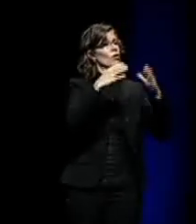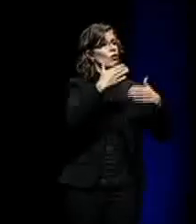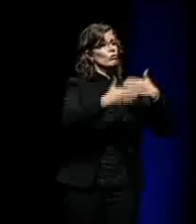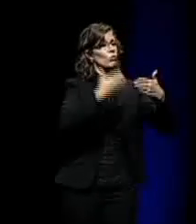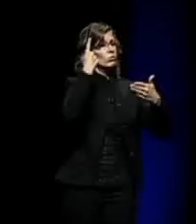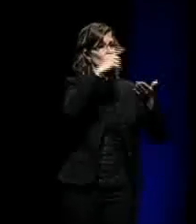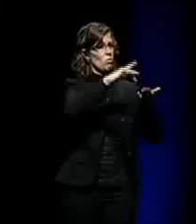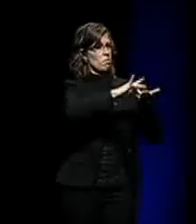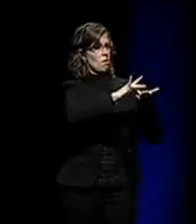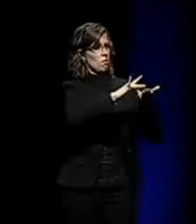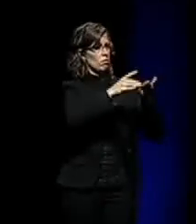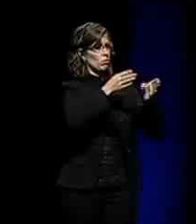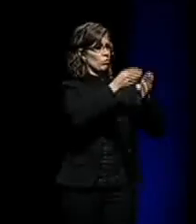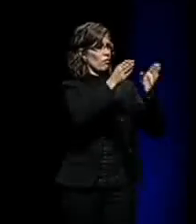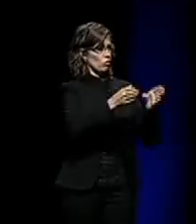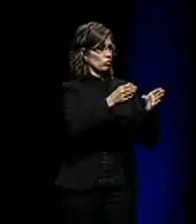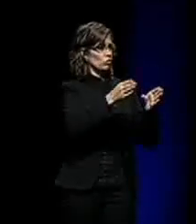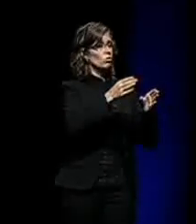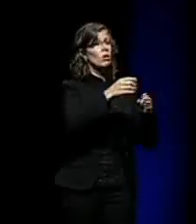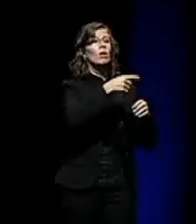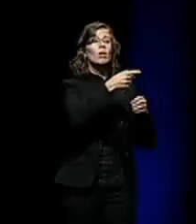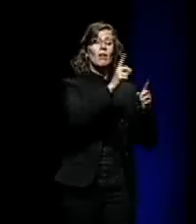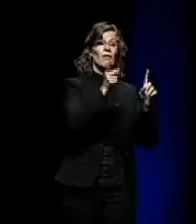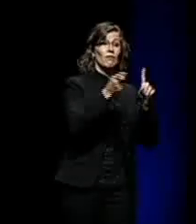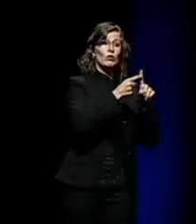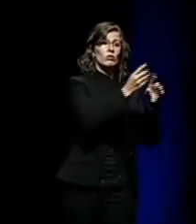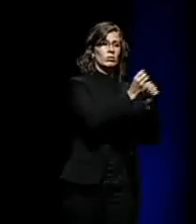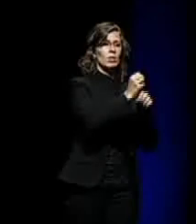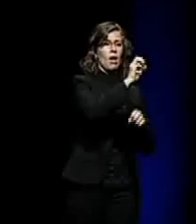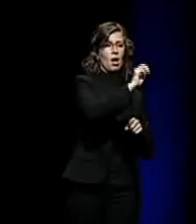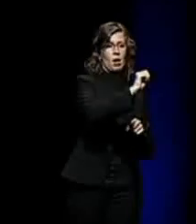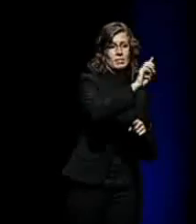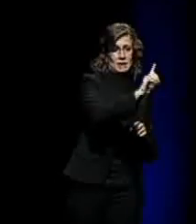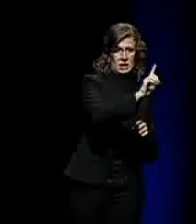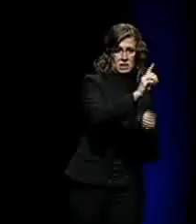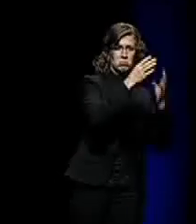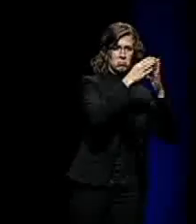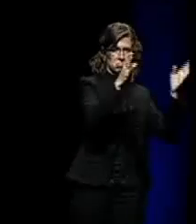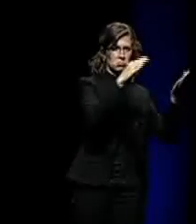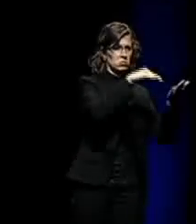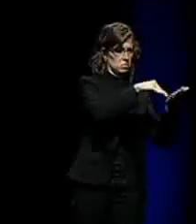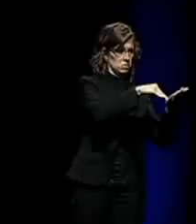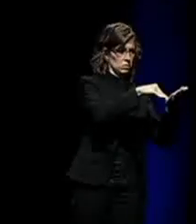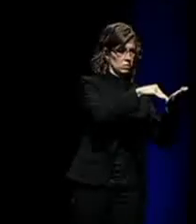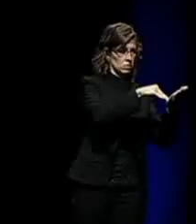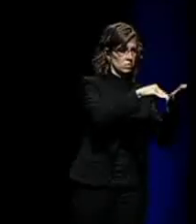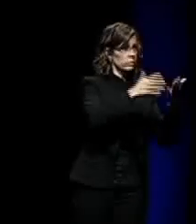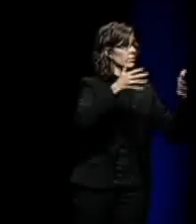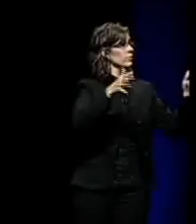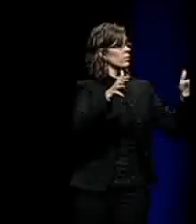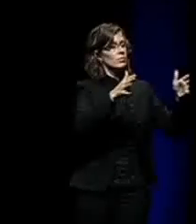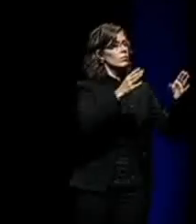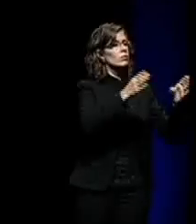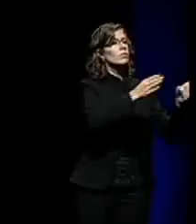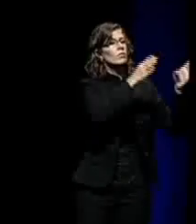become MDs. Then they become specialized in one of the board areas of specialization. And they have multiple levels